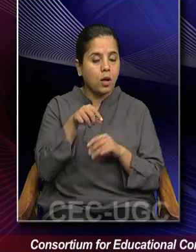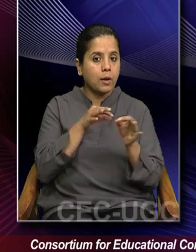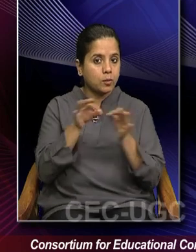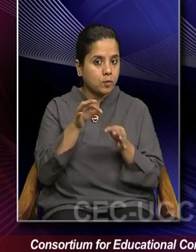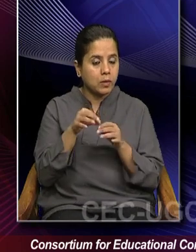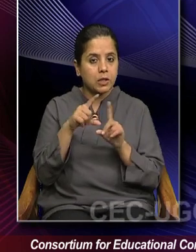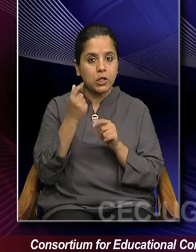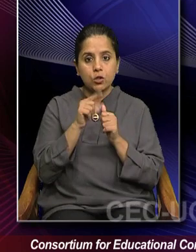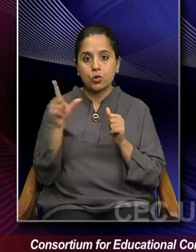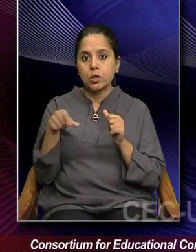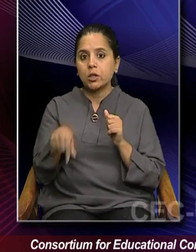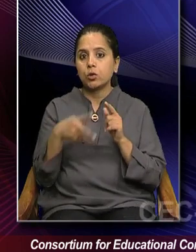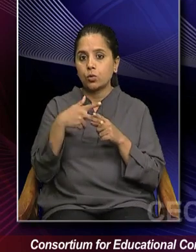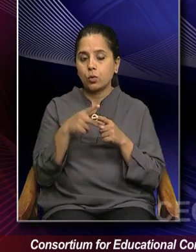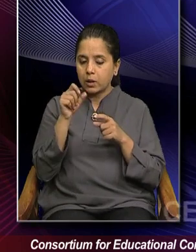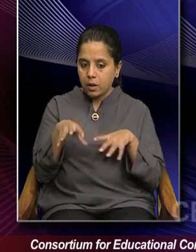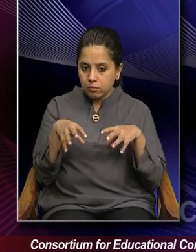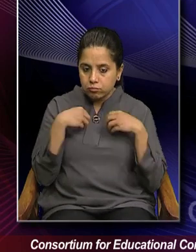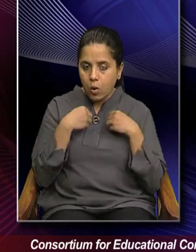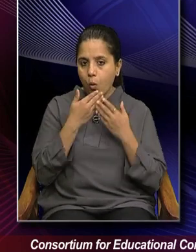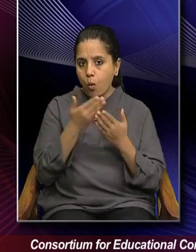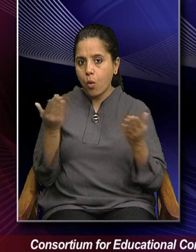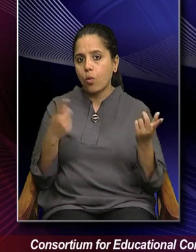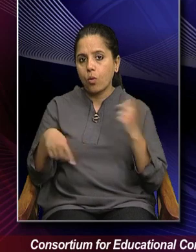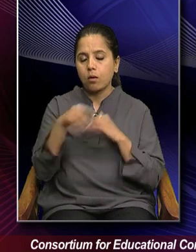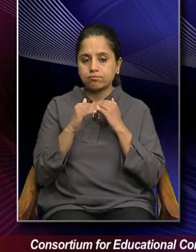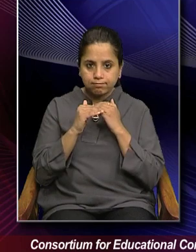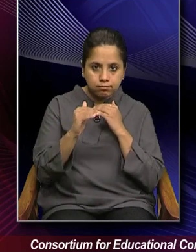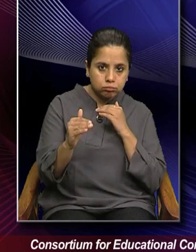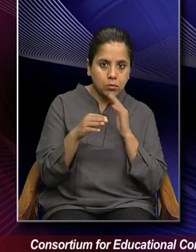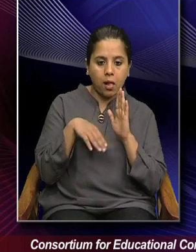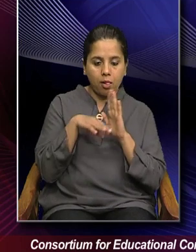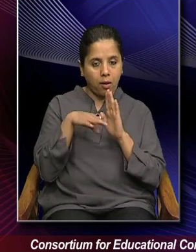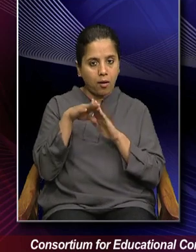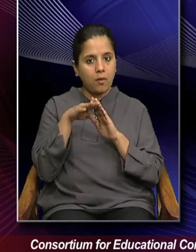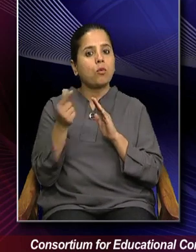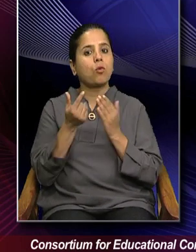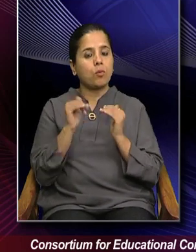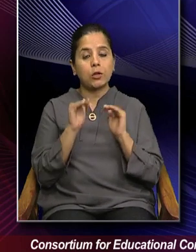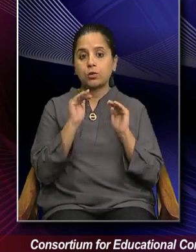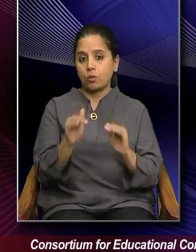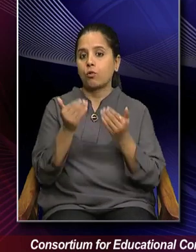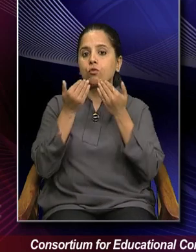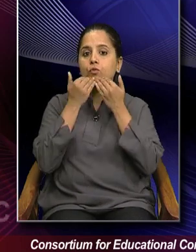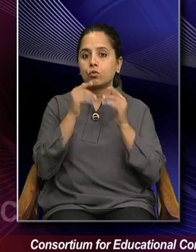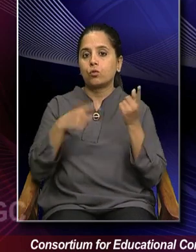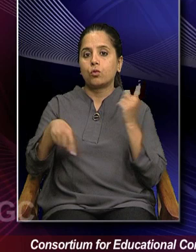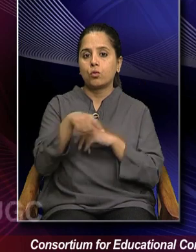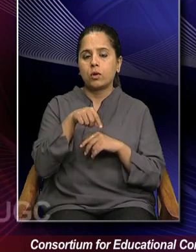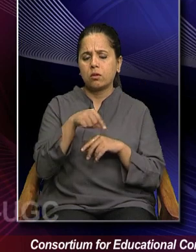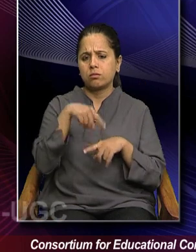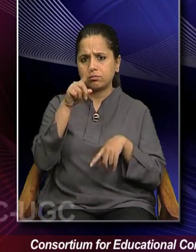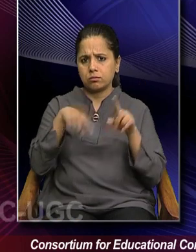Digital tools can adapt to each learner pace and the level, supporting the students with